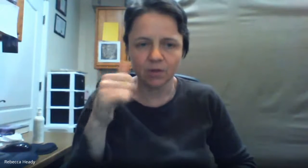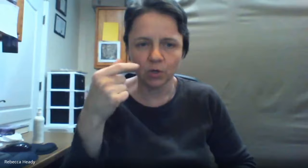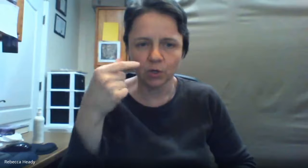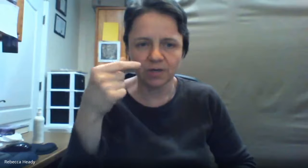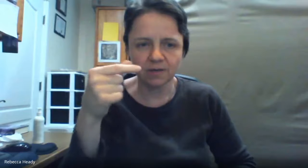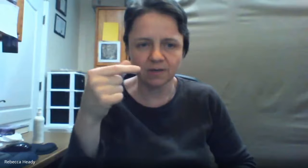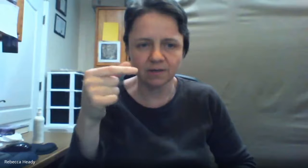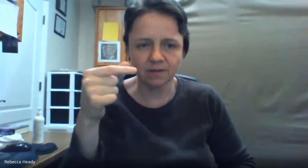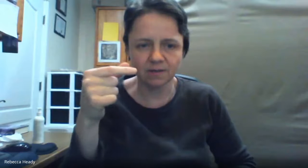green,